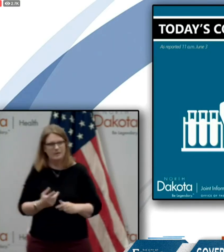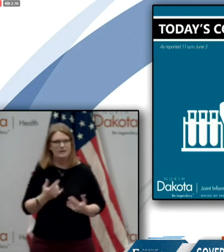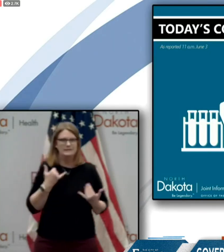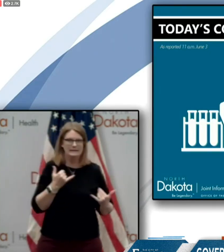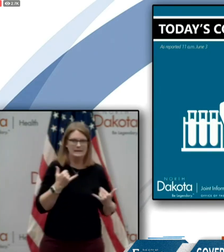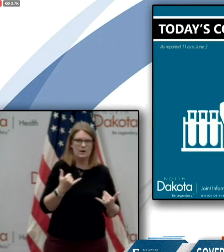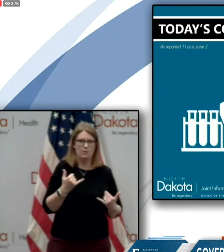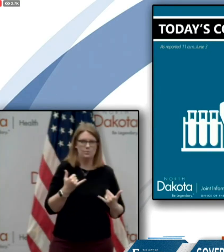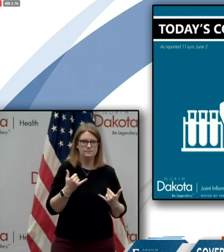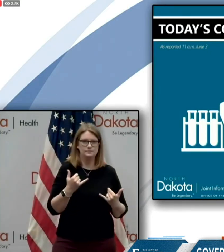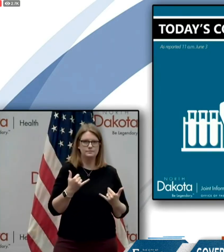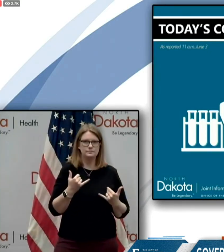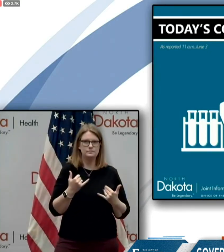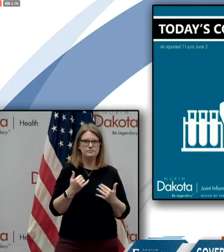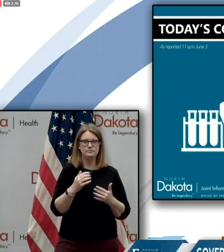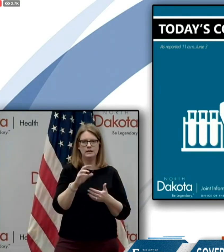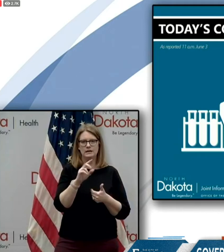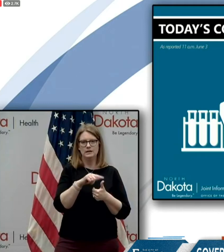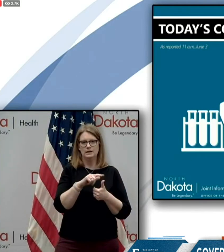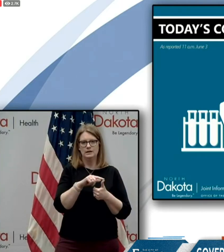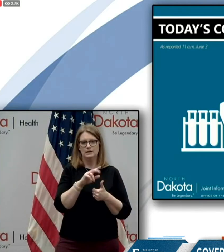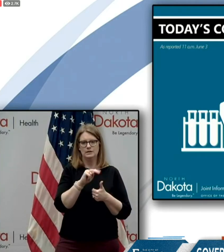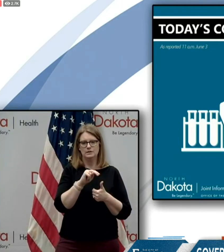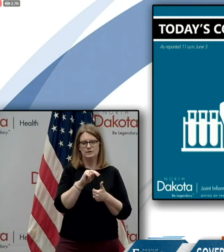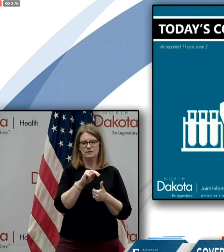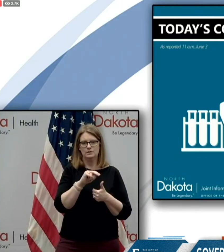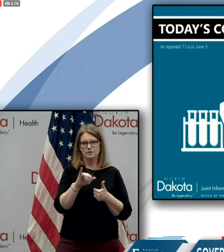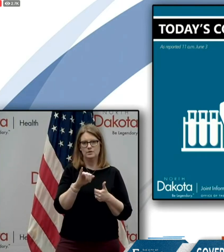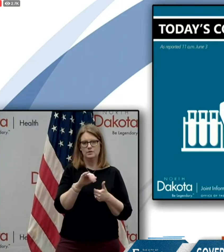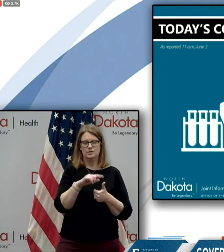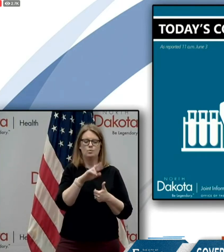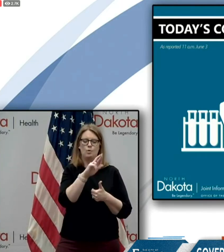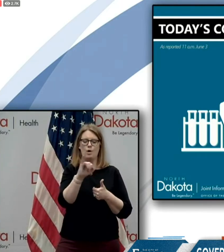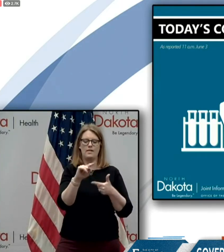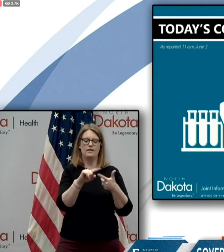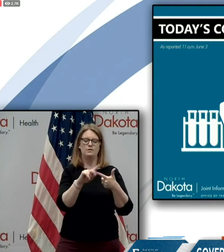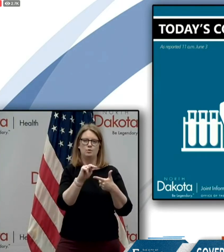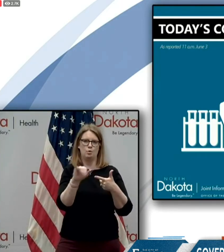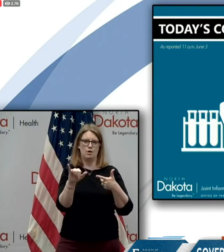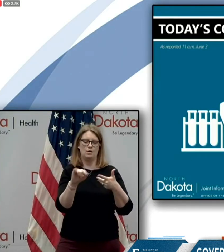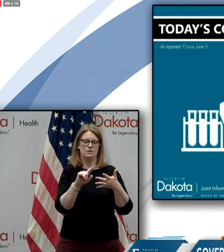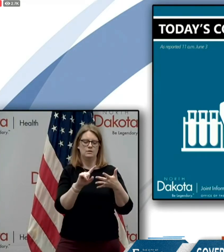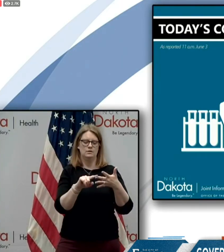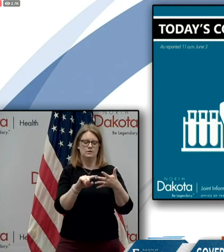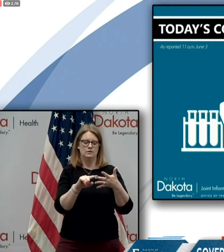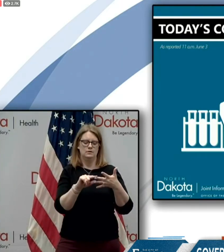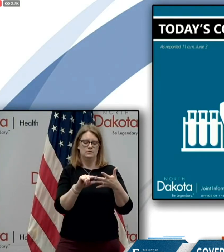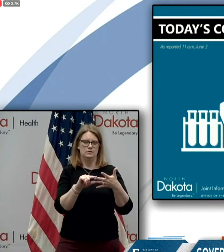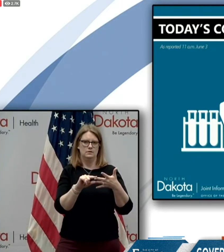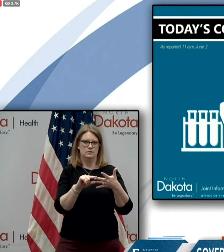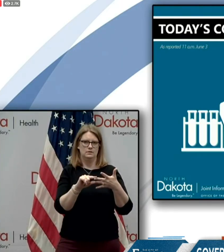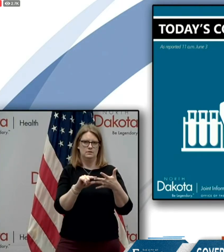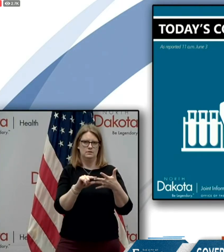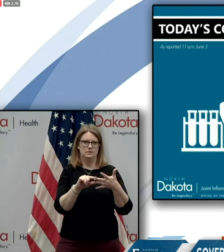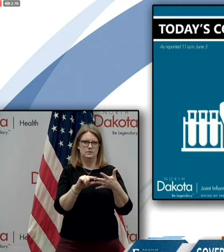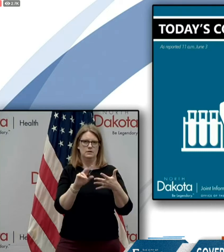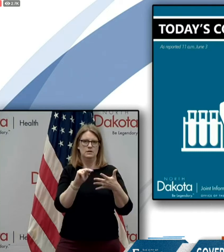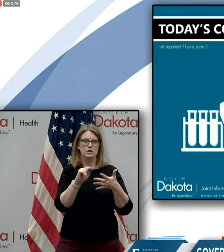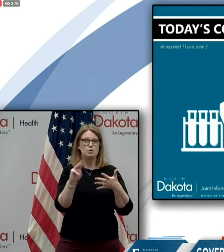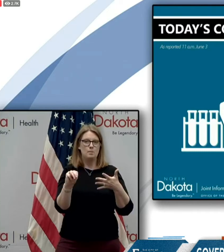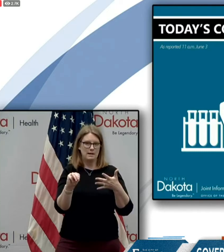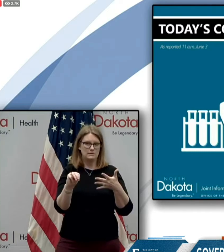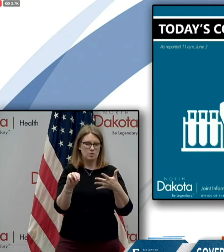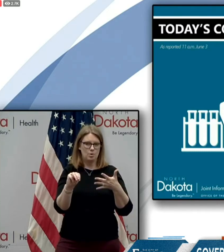ourselves behind New York, over Rhode Island #1, New York and New